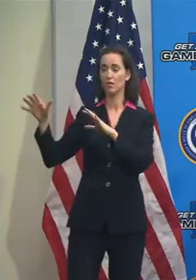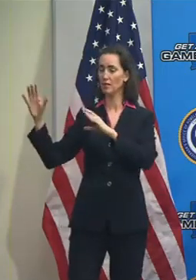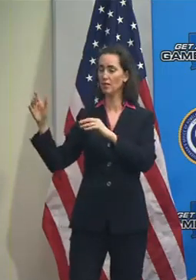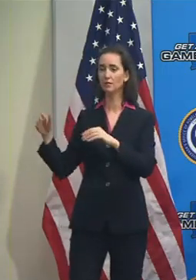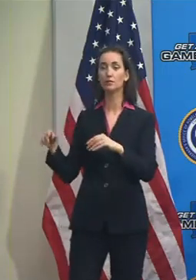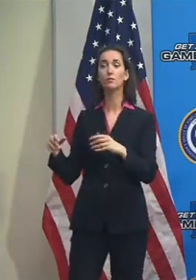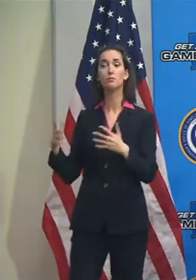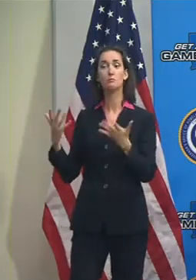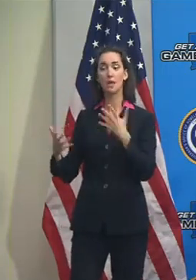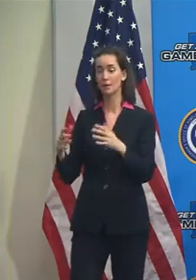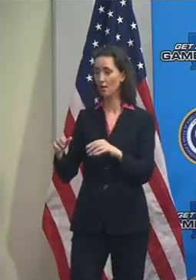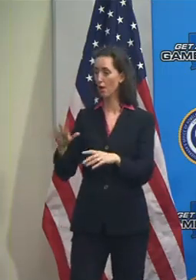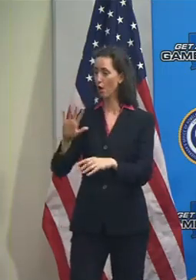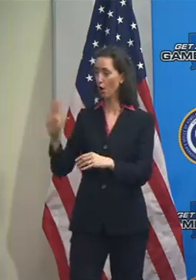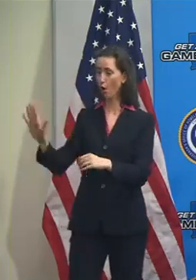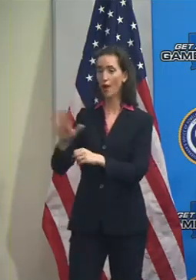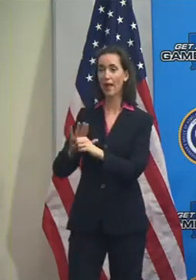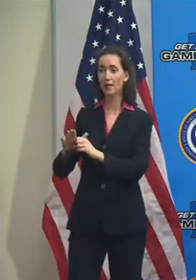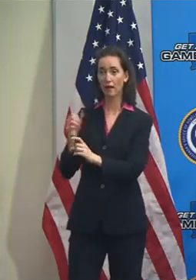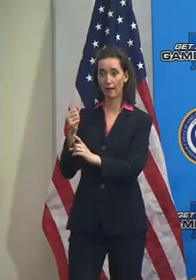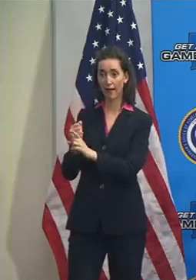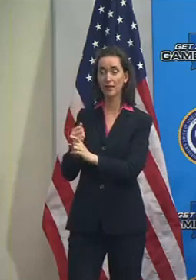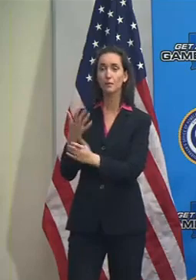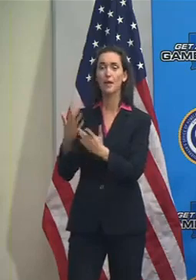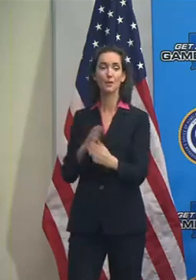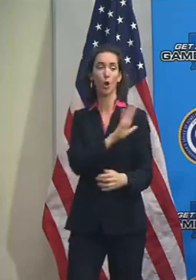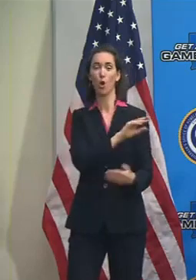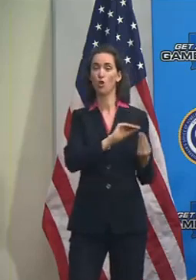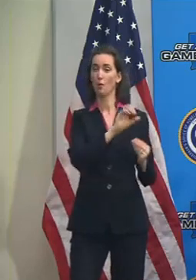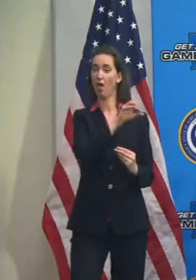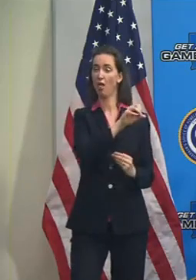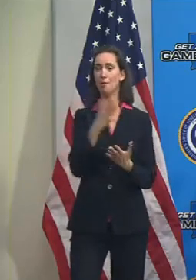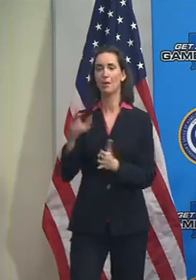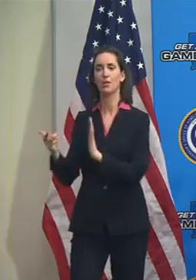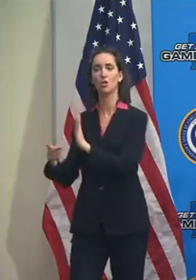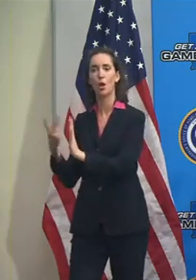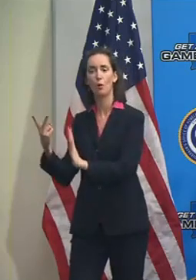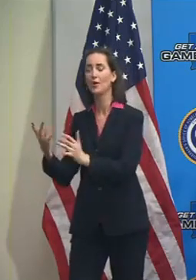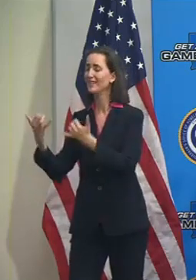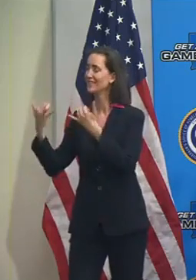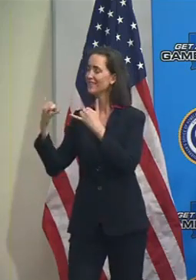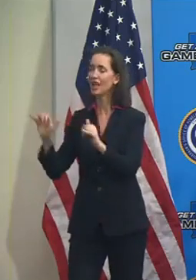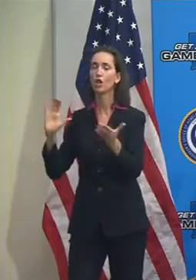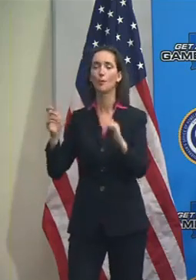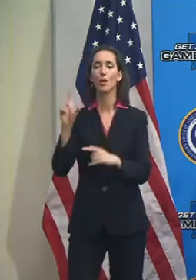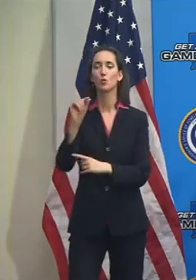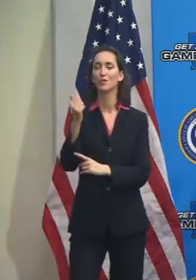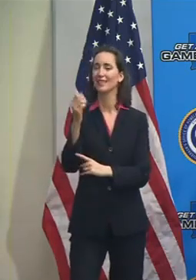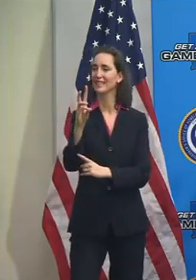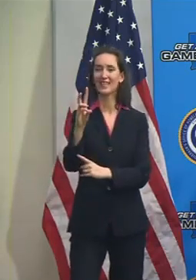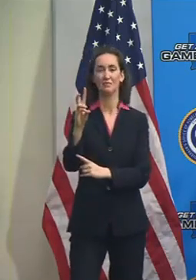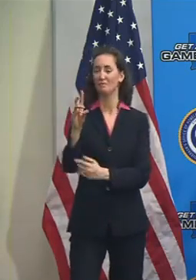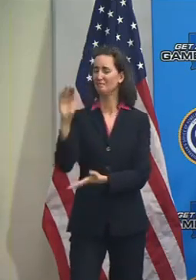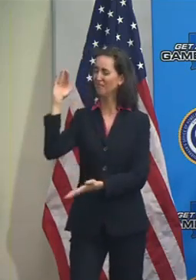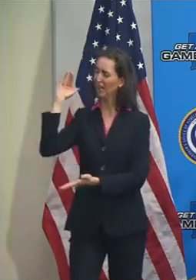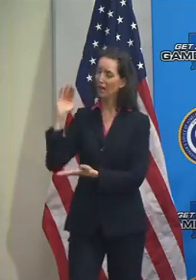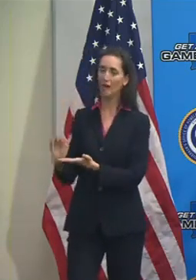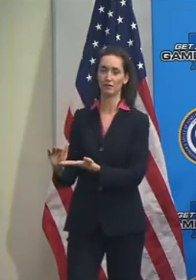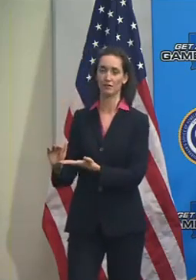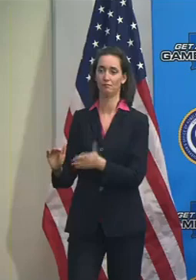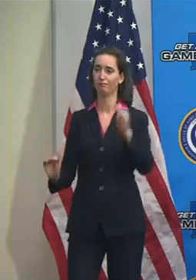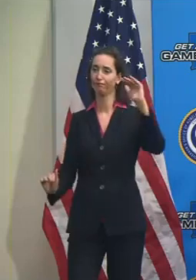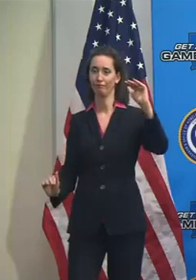could be double what he gave, but even that doesn't approach the 2016. So